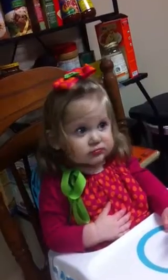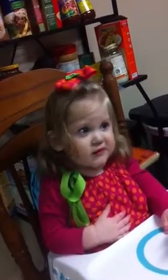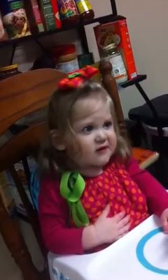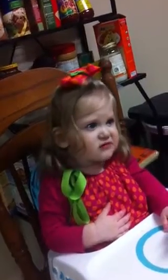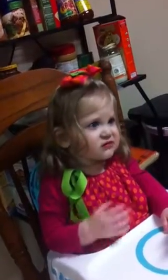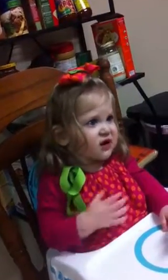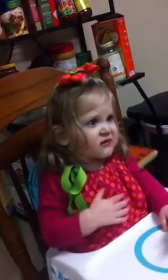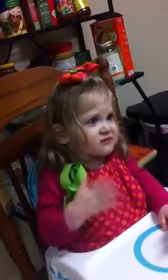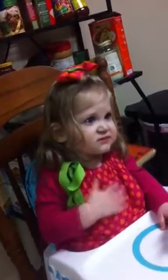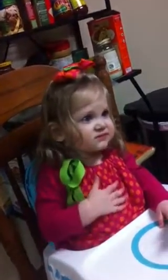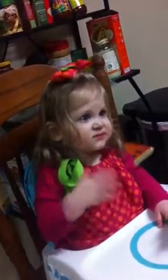Bye-bye!